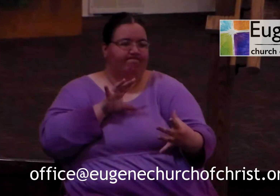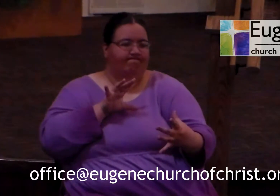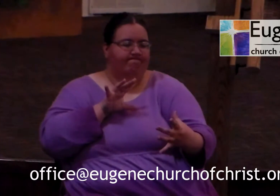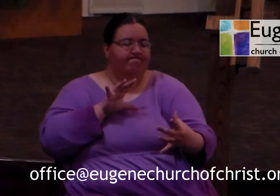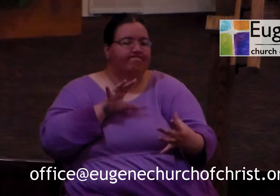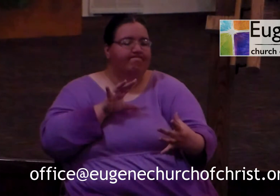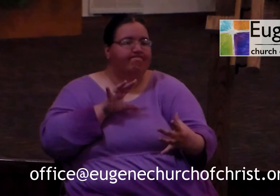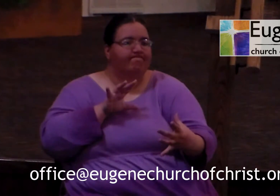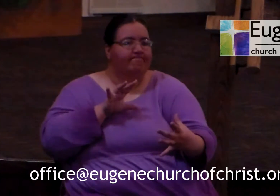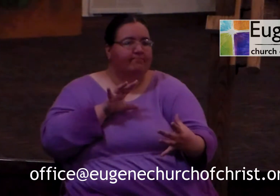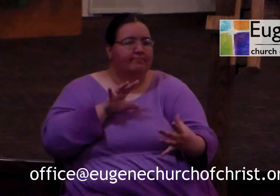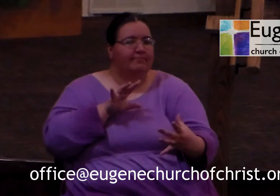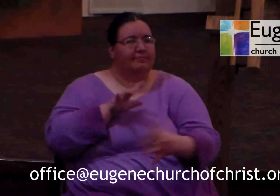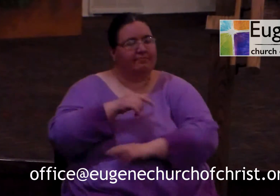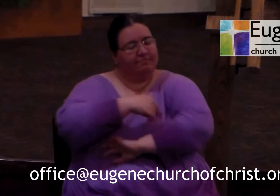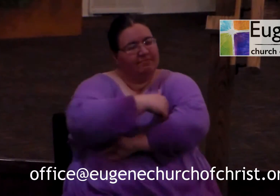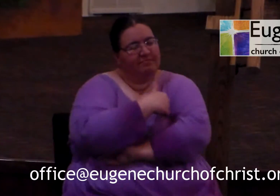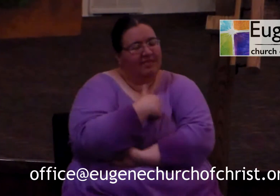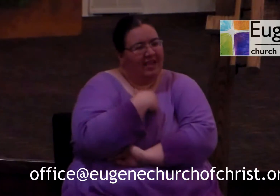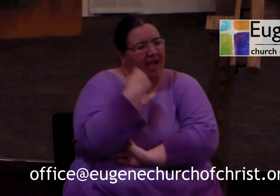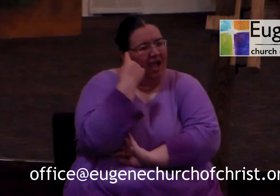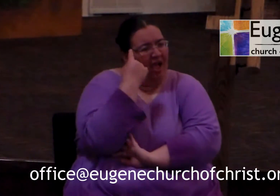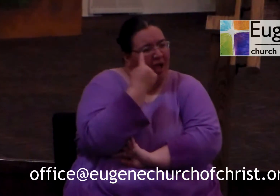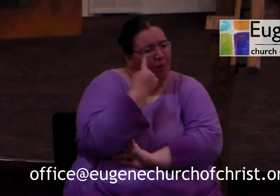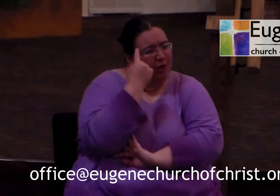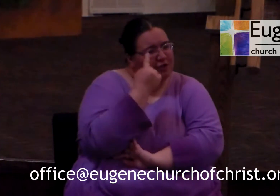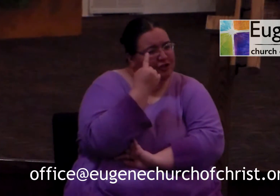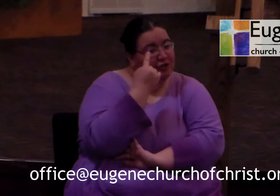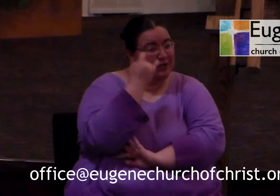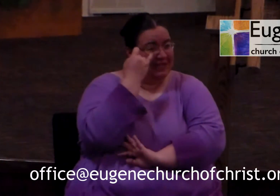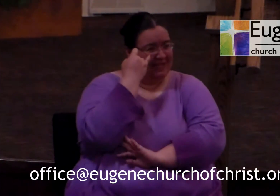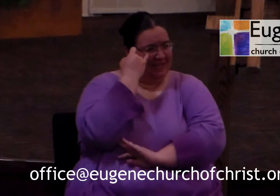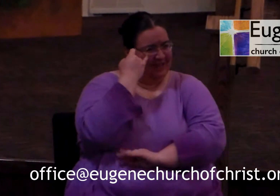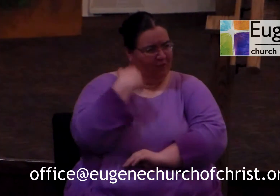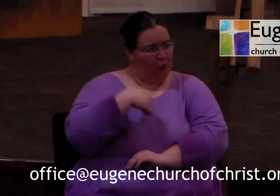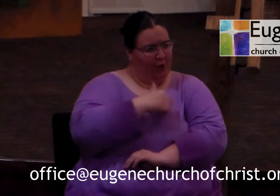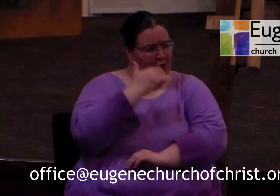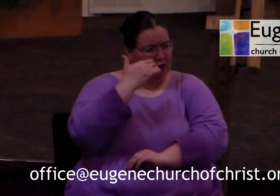And I wonder sometimes, if we knew what our futures held, how would we react?